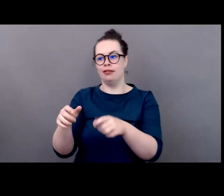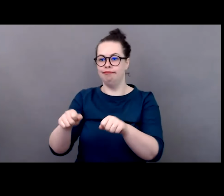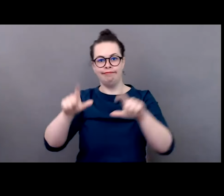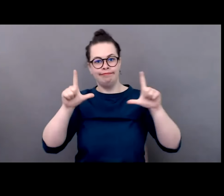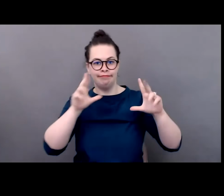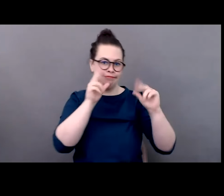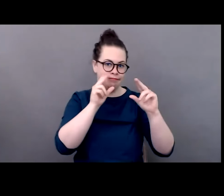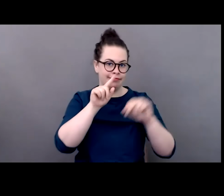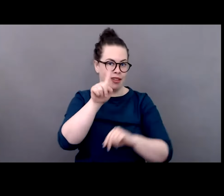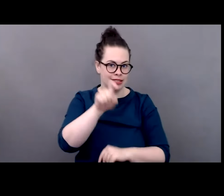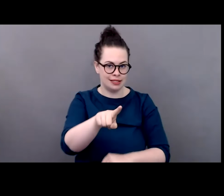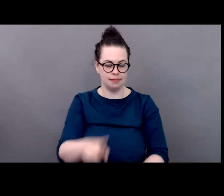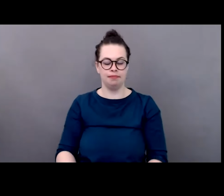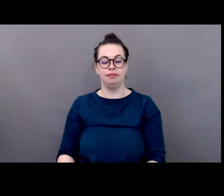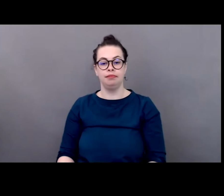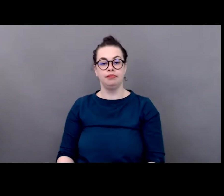also encourage the audience to tag